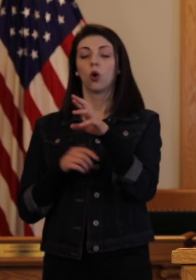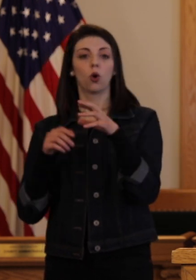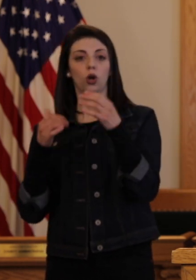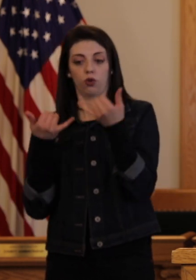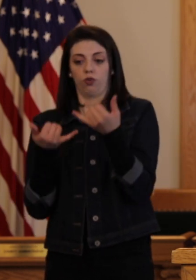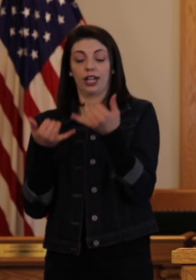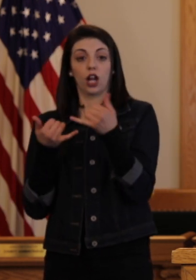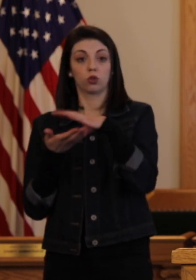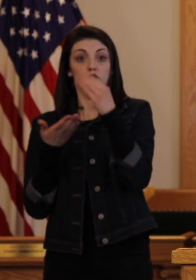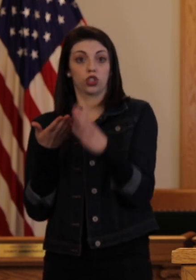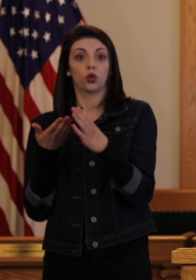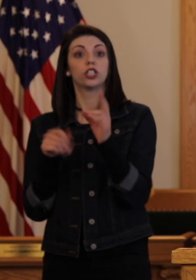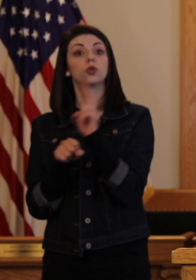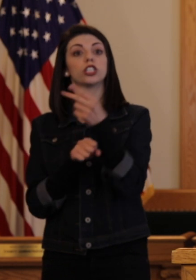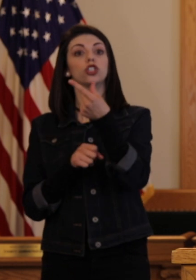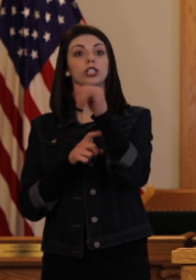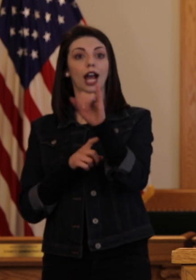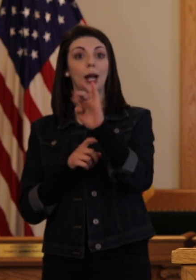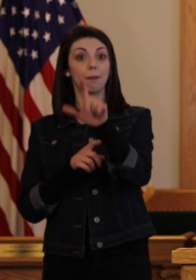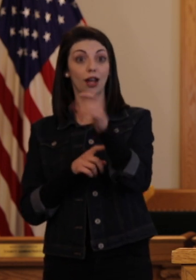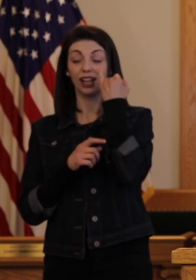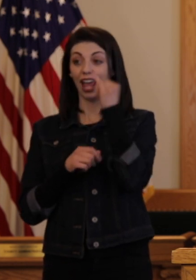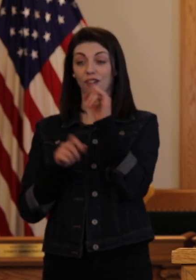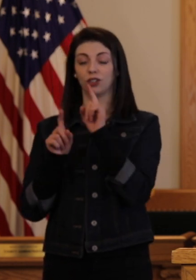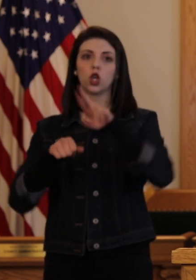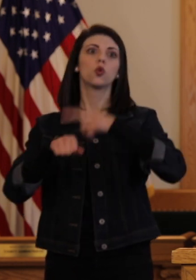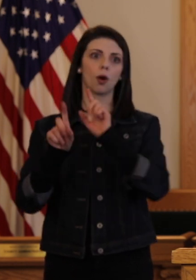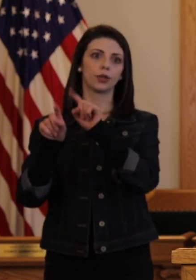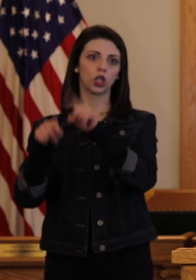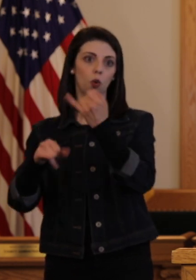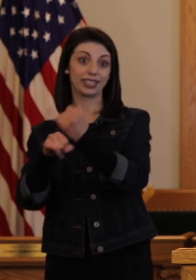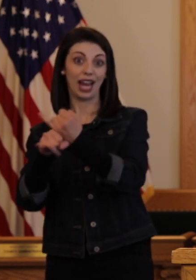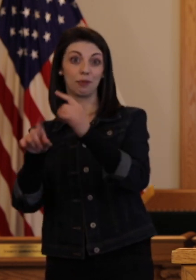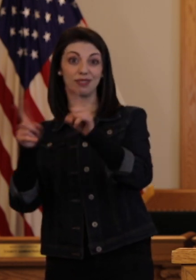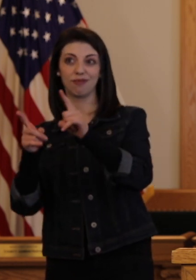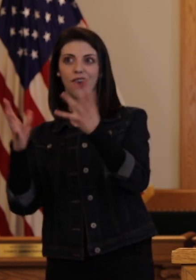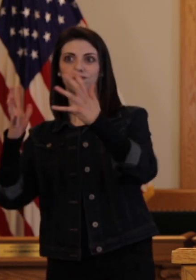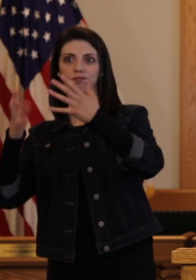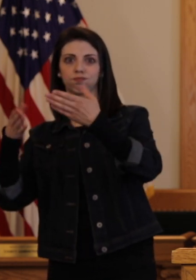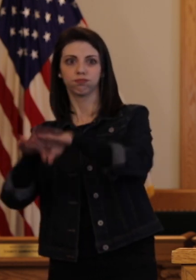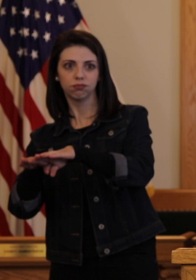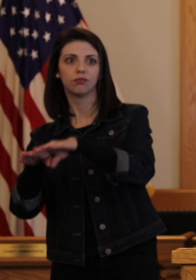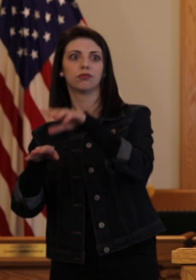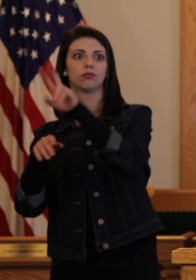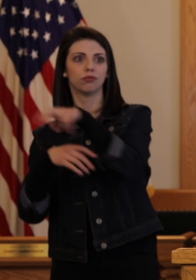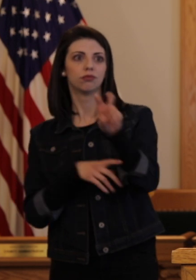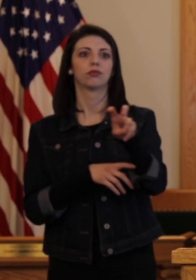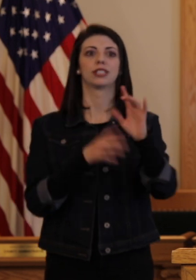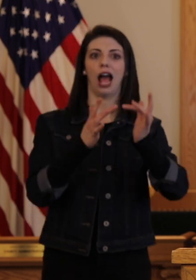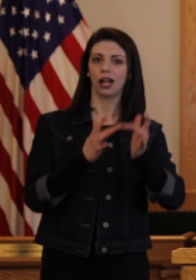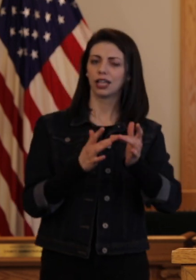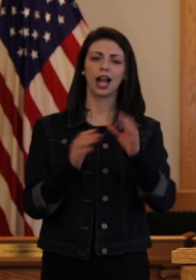were physically attending class on campus will not be penalized if their school has moved to an online format. The basic